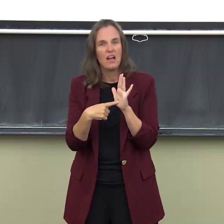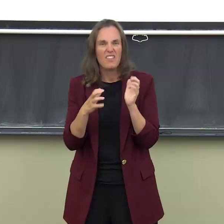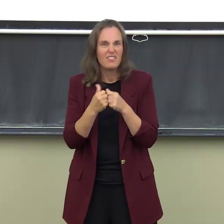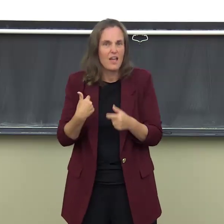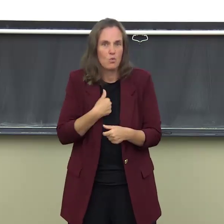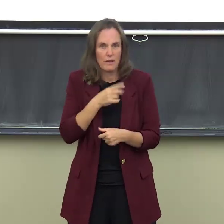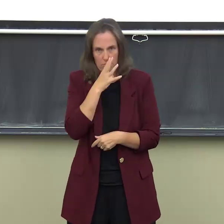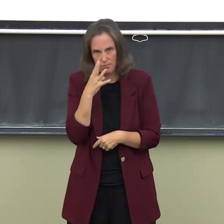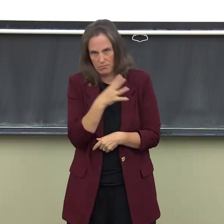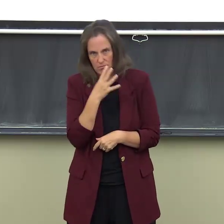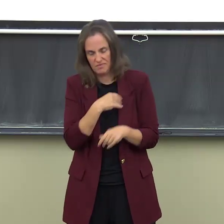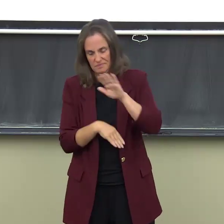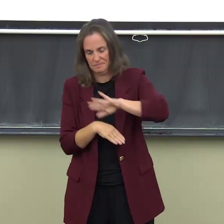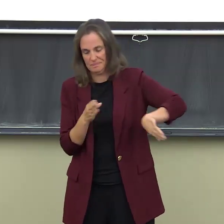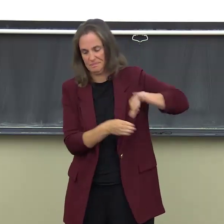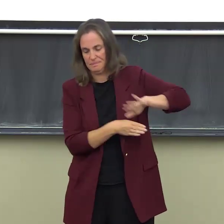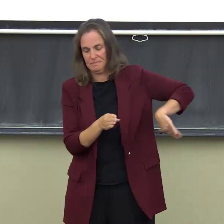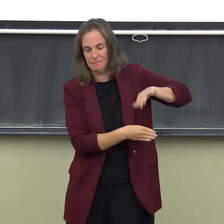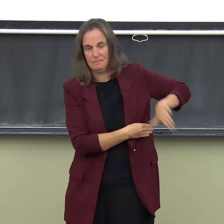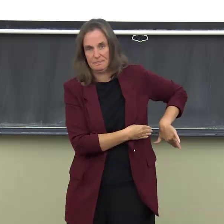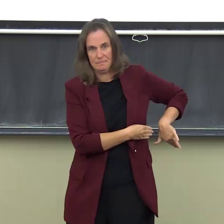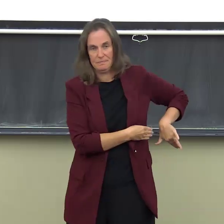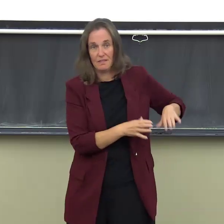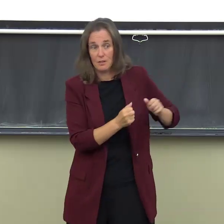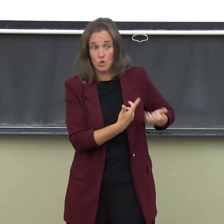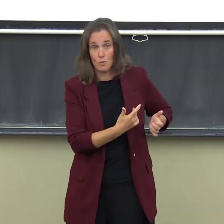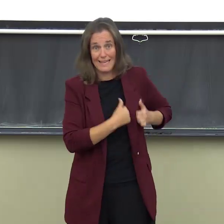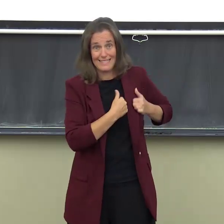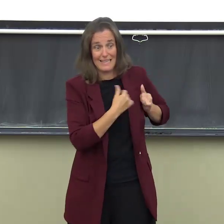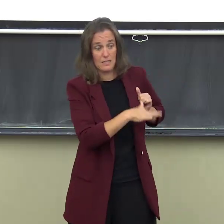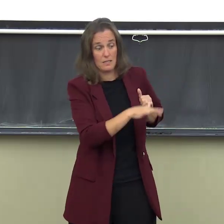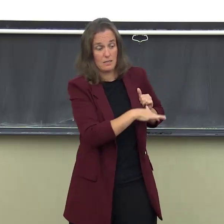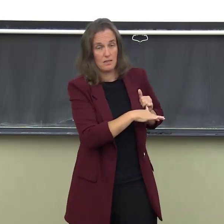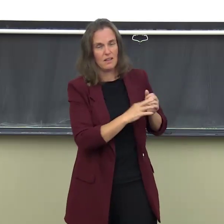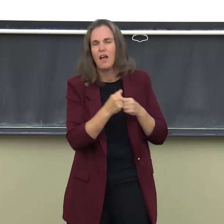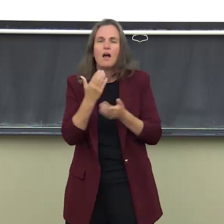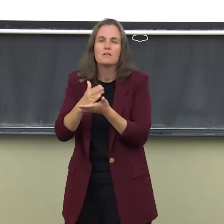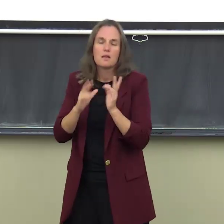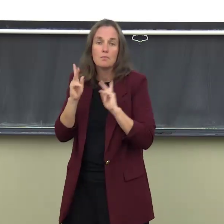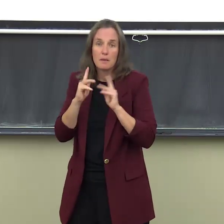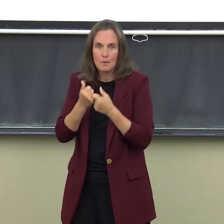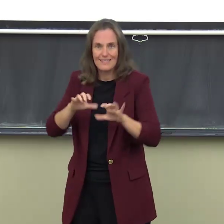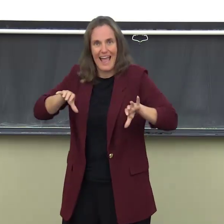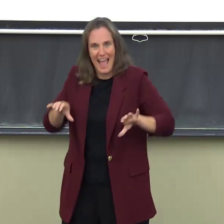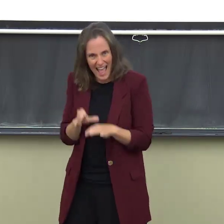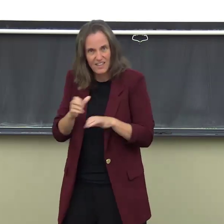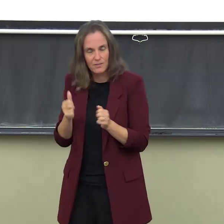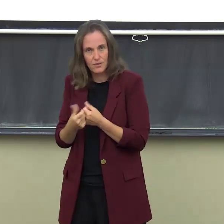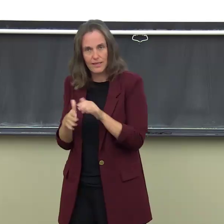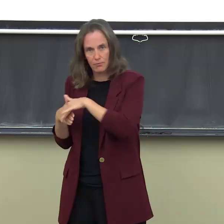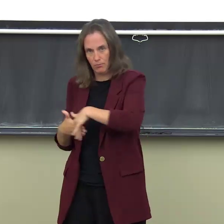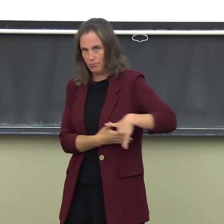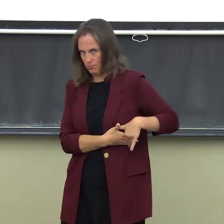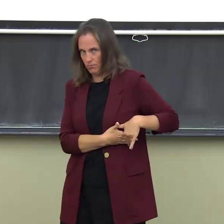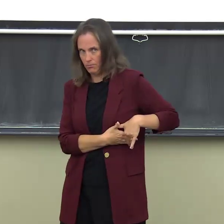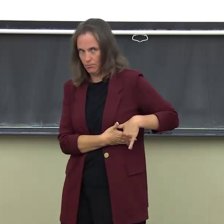in order to exist in some ways. Like for some, it's an active avoidance. So I just want to counter this by